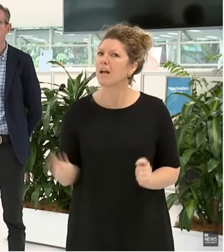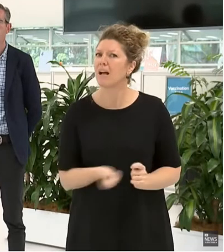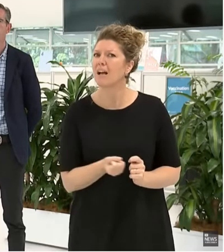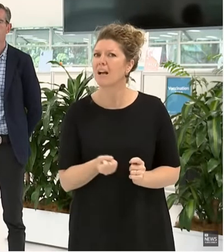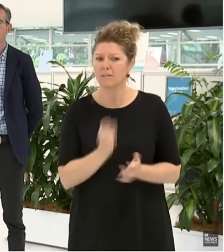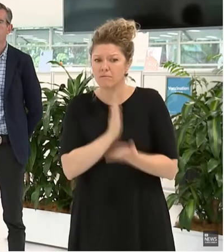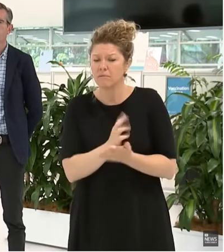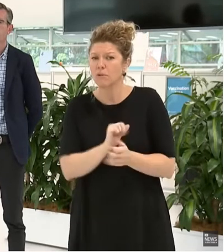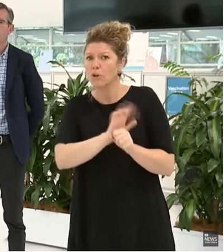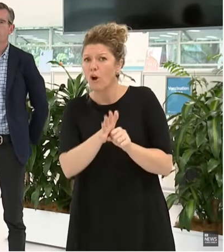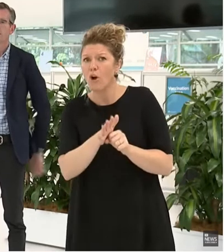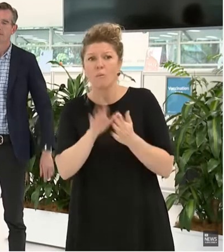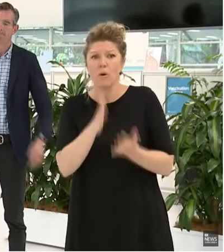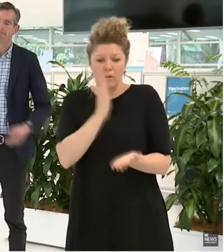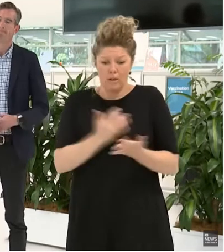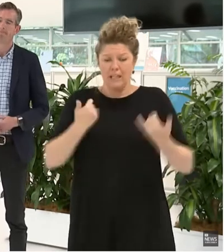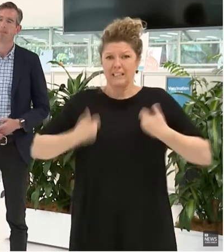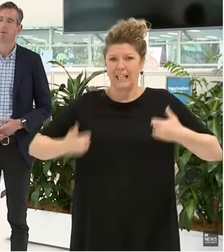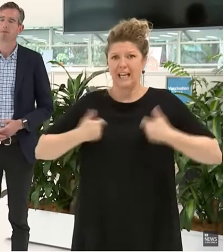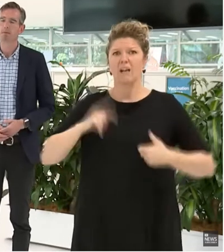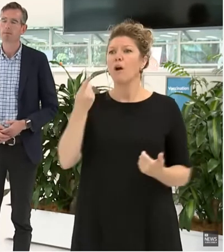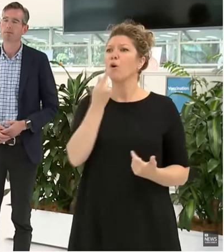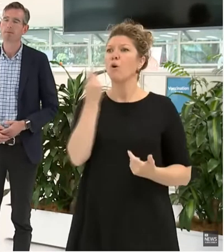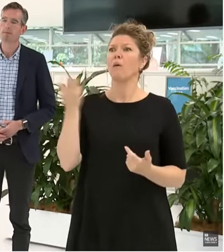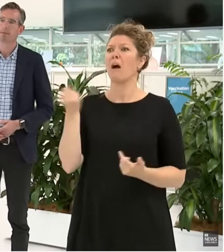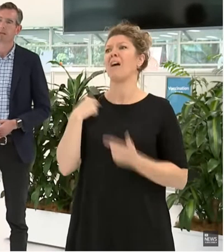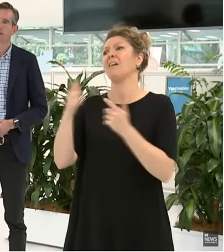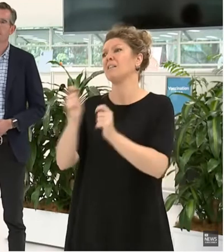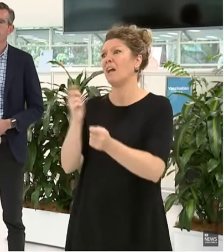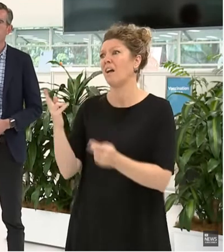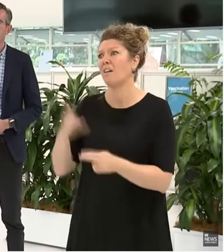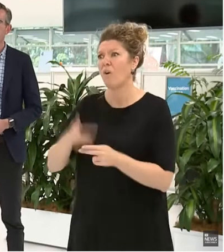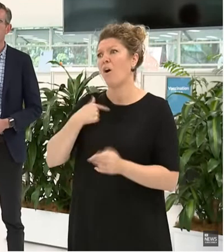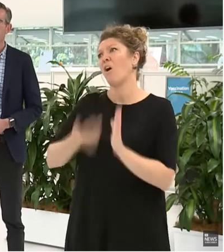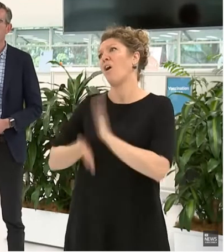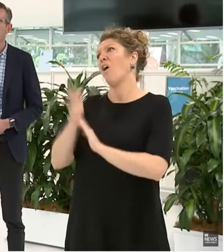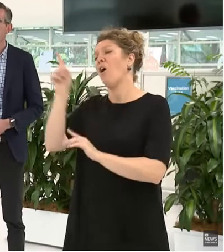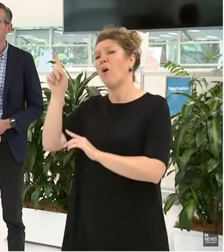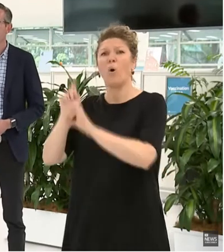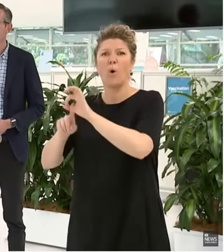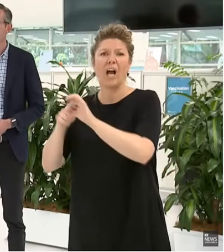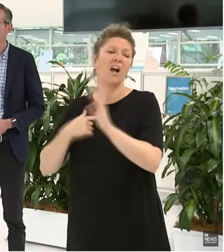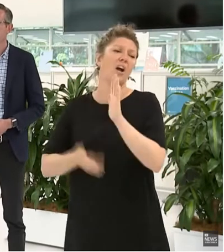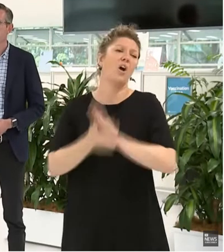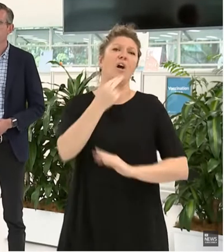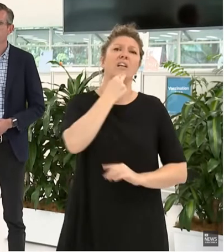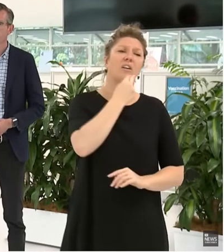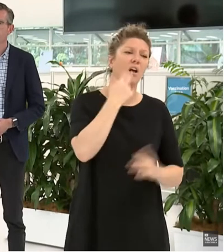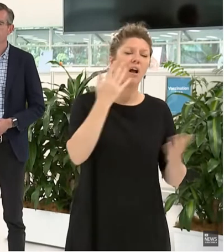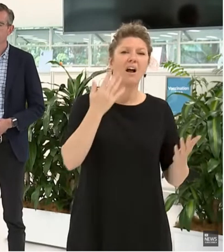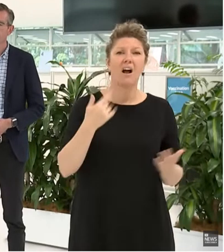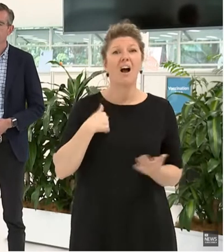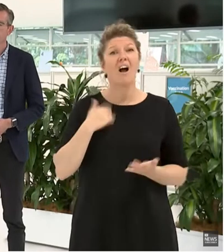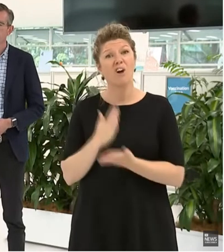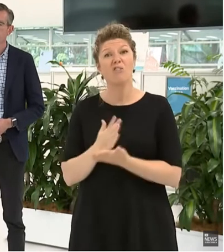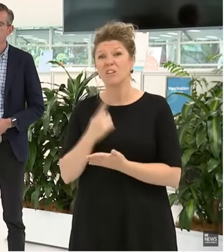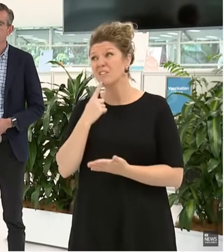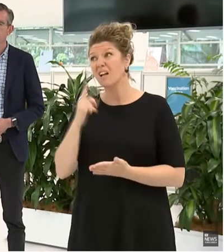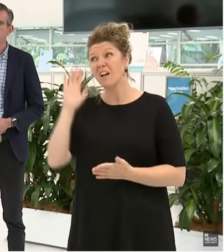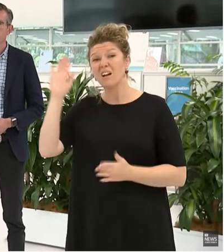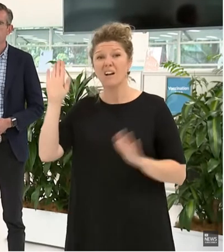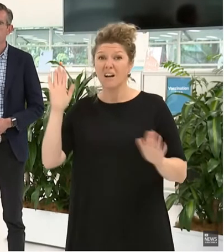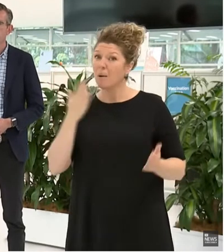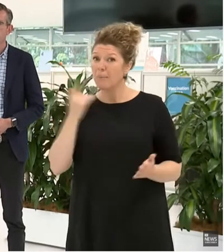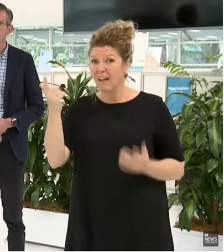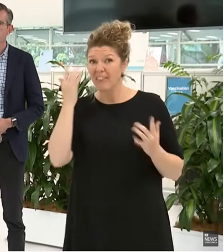not they have COVID because they have symptoms and they've been directed to by health. So I would certainly be saying to those state governments,